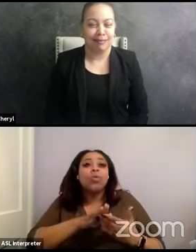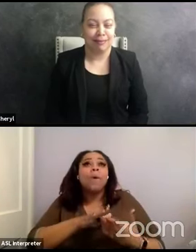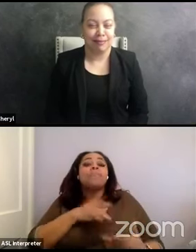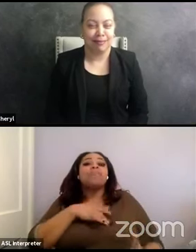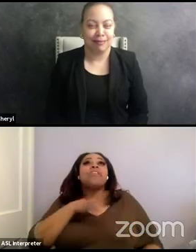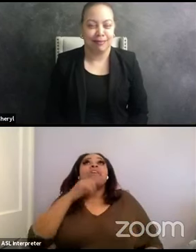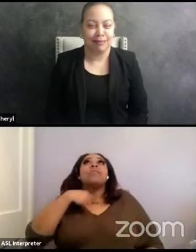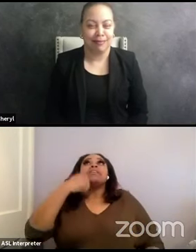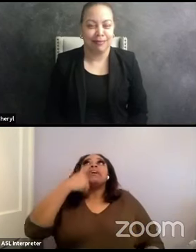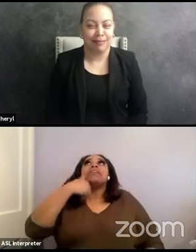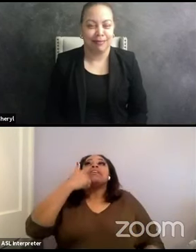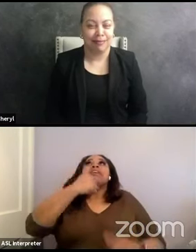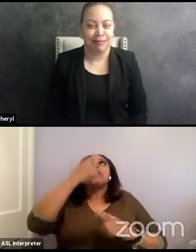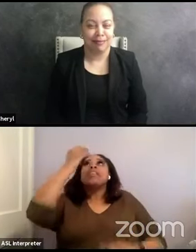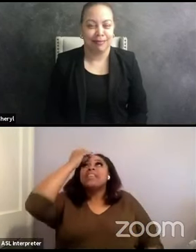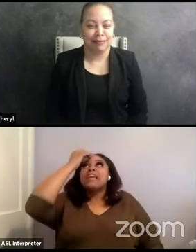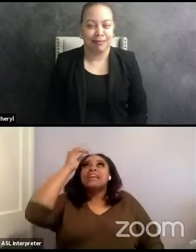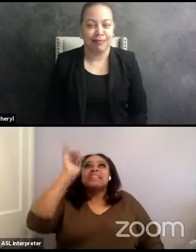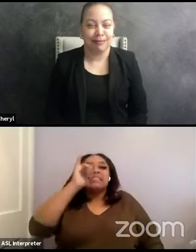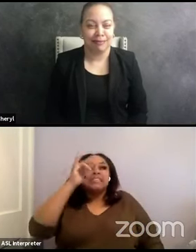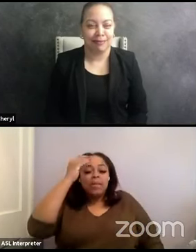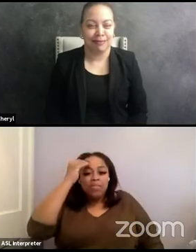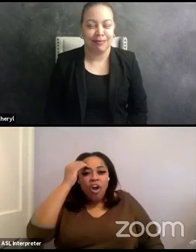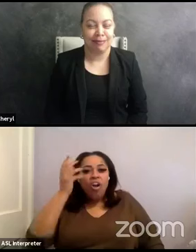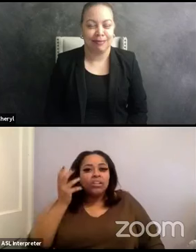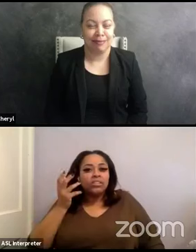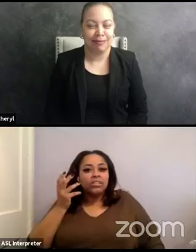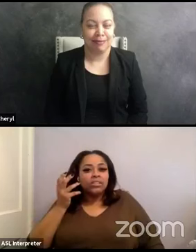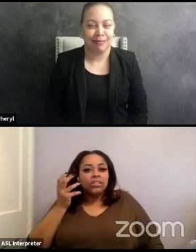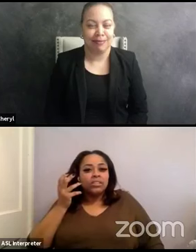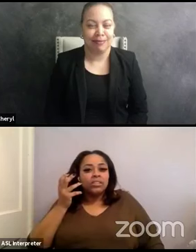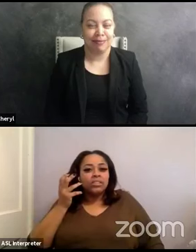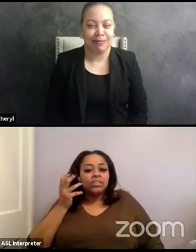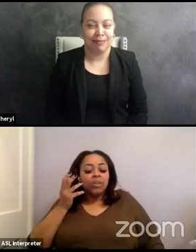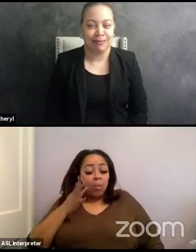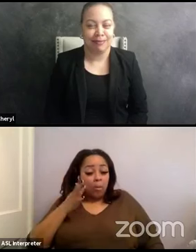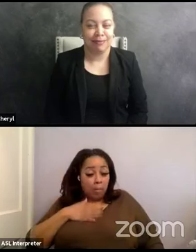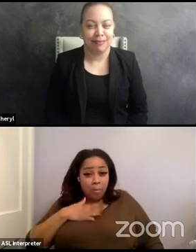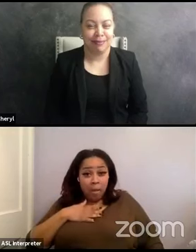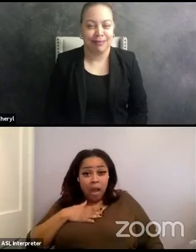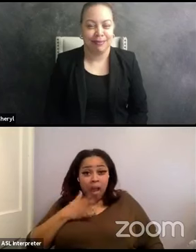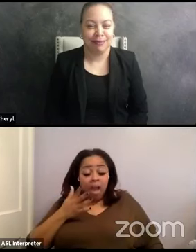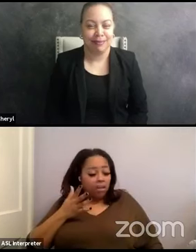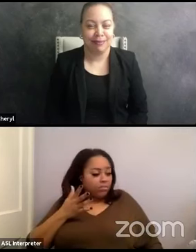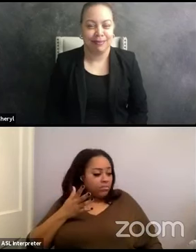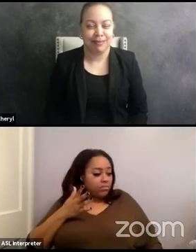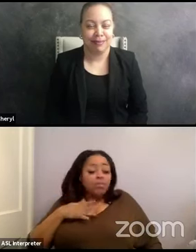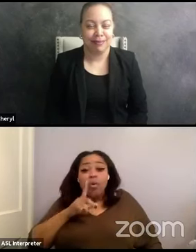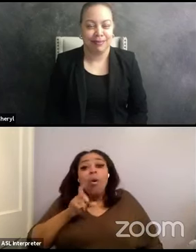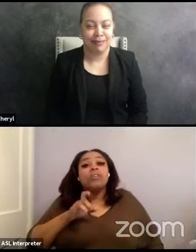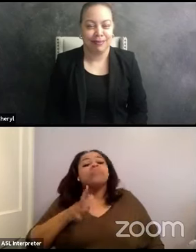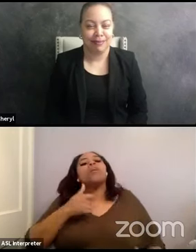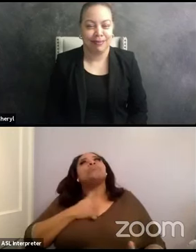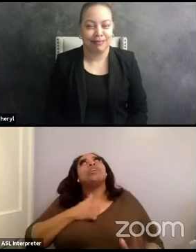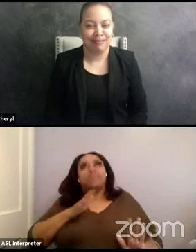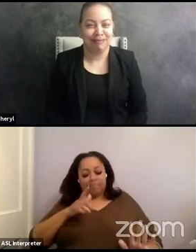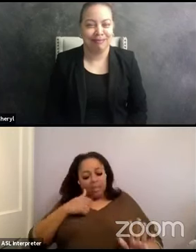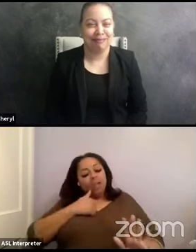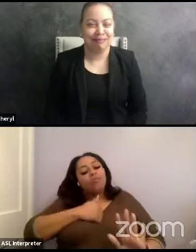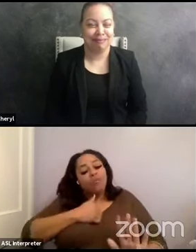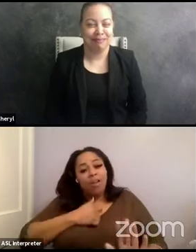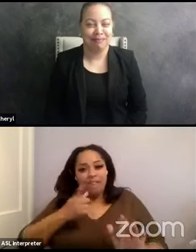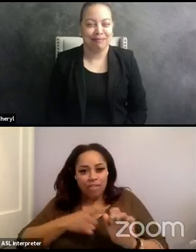myself thinking those same thoughts now. You know what I'm saying? And so my question, well, so I apologize first